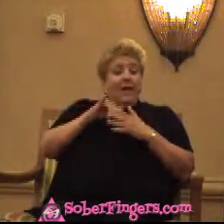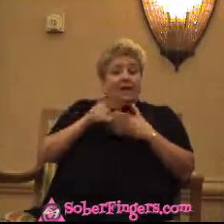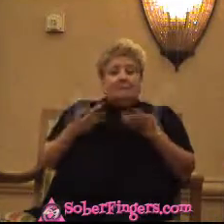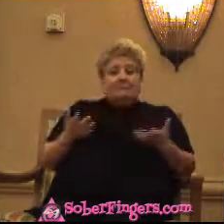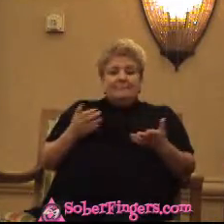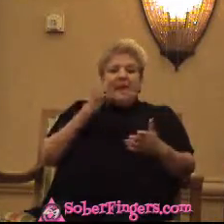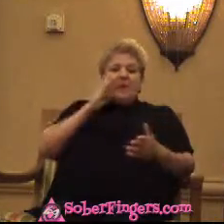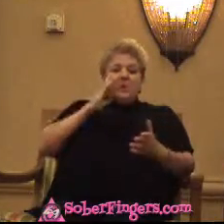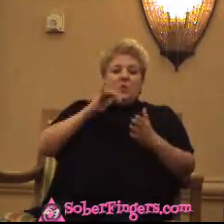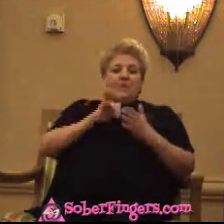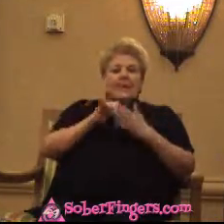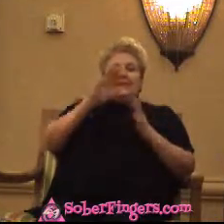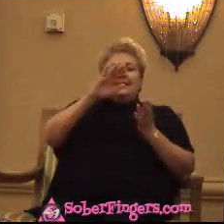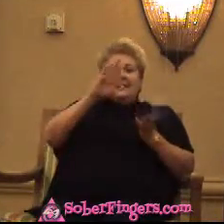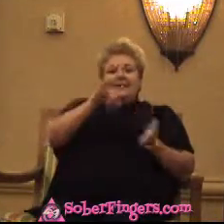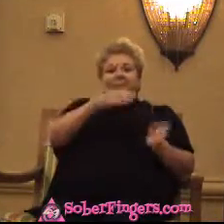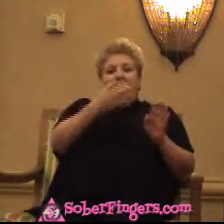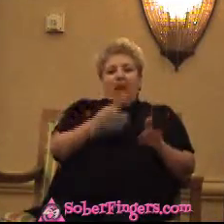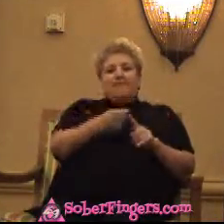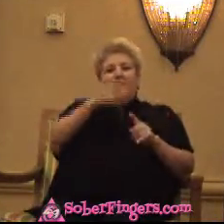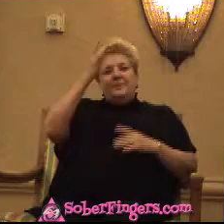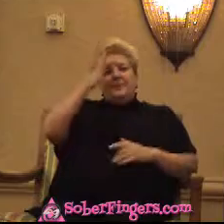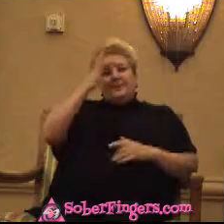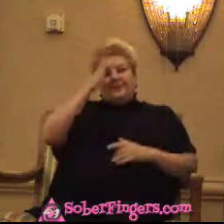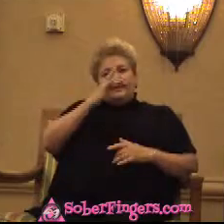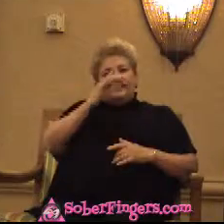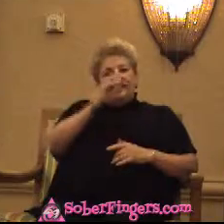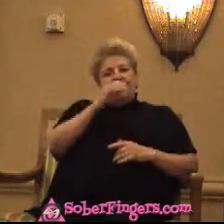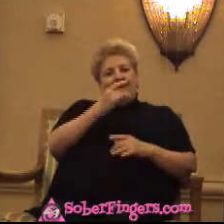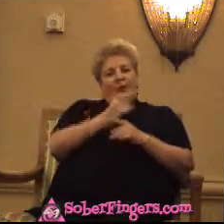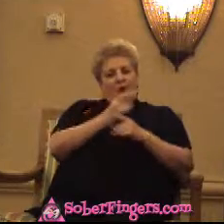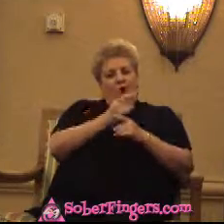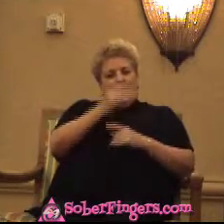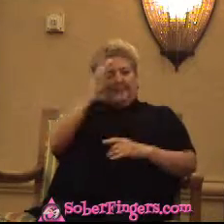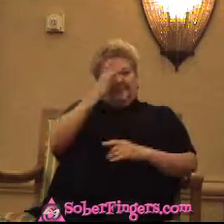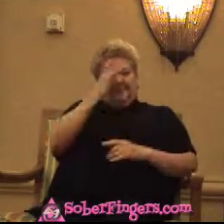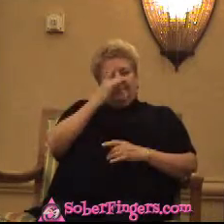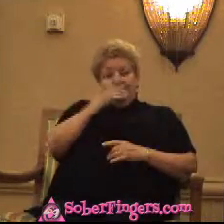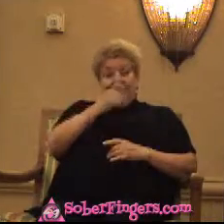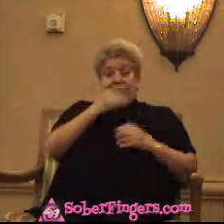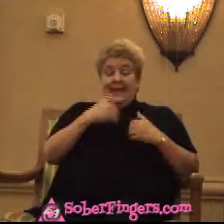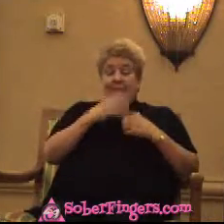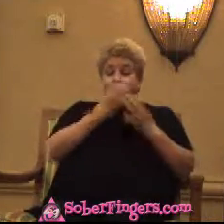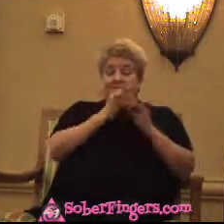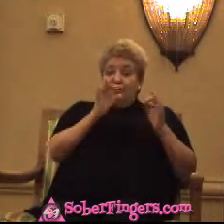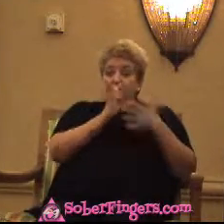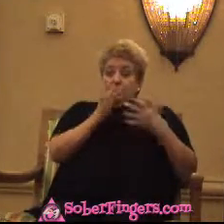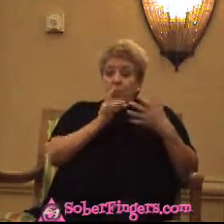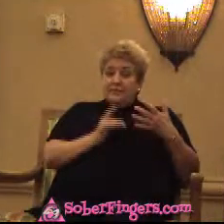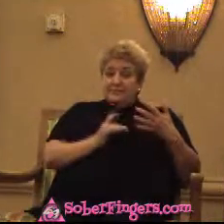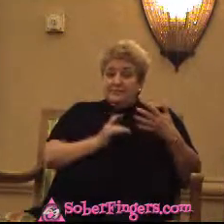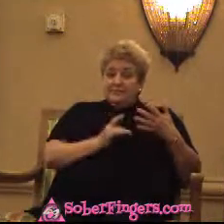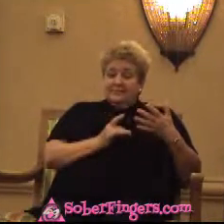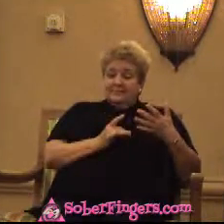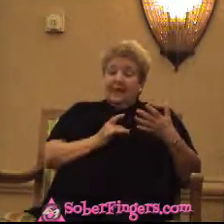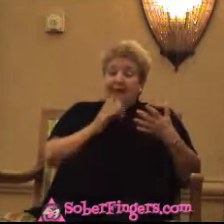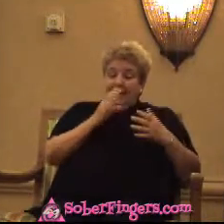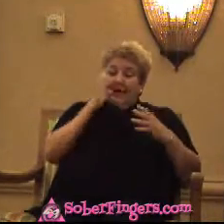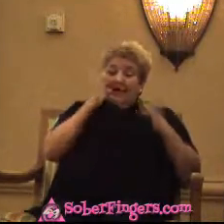died of the disease of alcoholism. God didn't have anything to do with it. He had free choice, and he chose to try it again. My daughter, who's